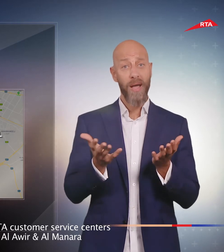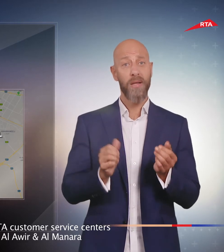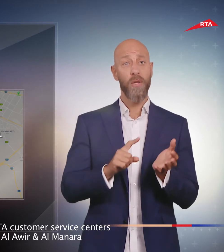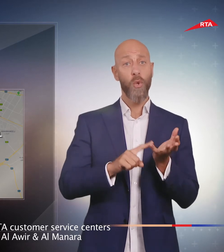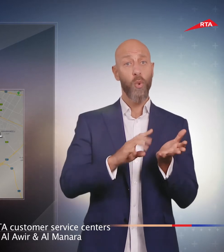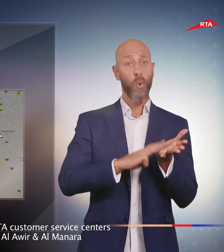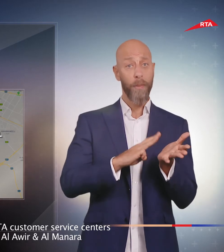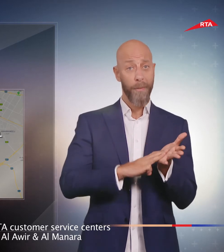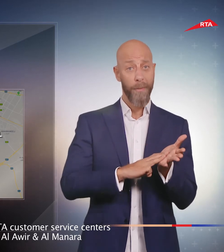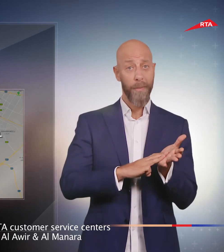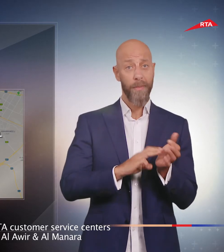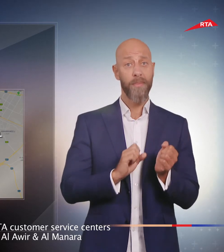Alawiya and Al Manara.